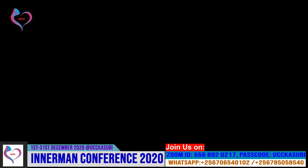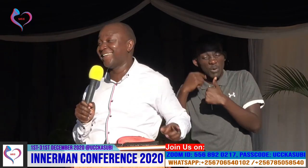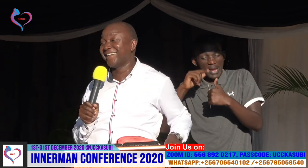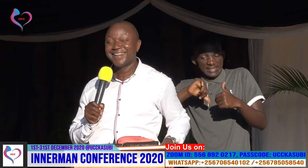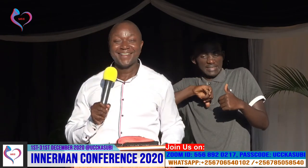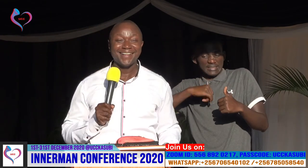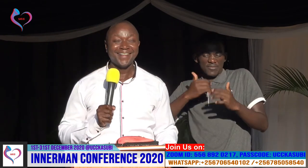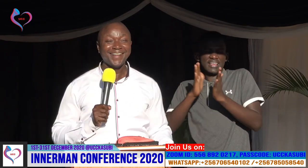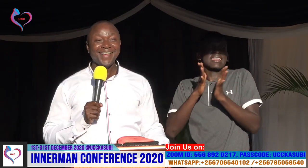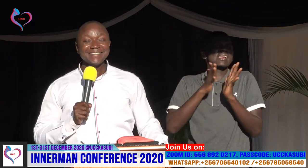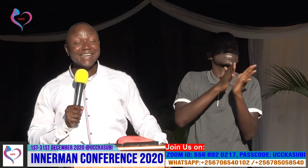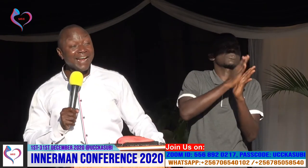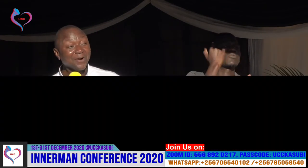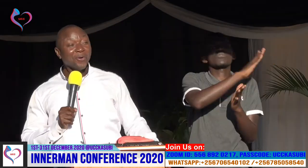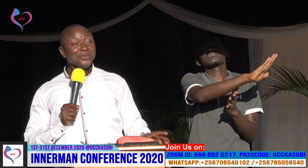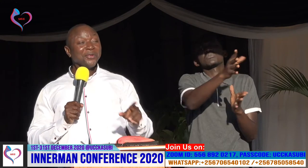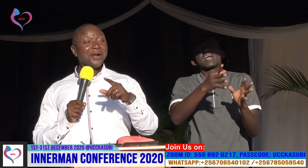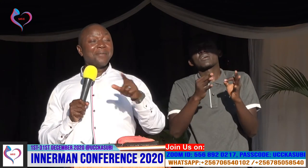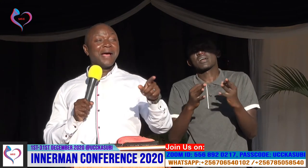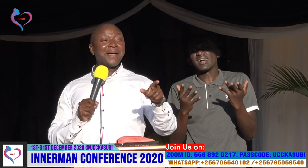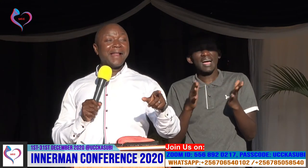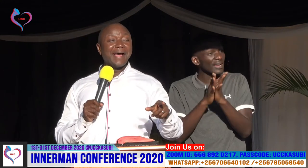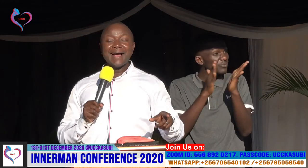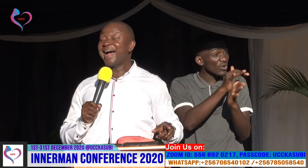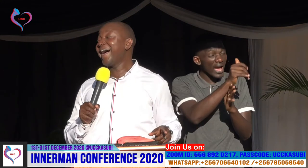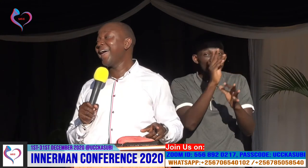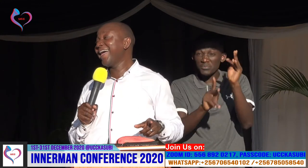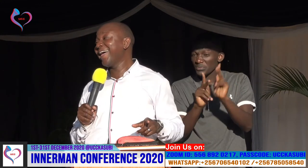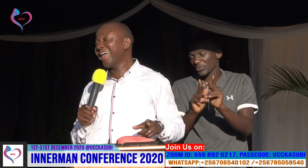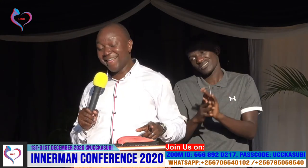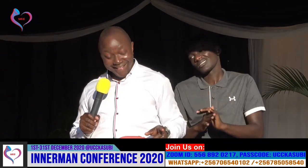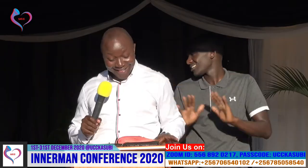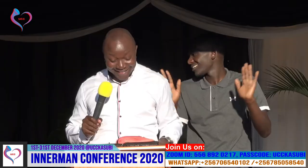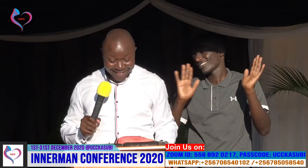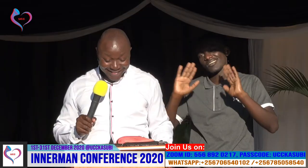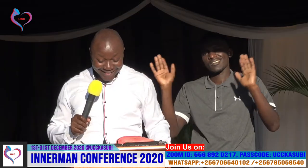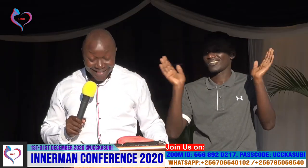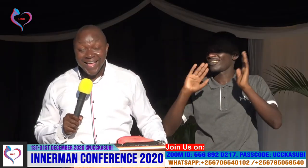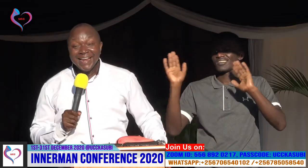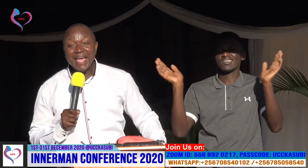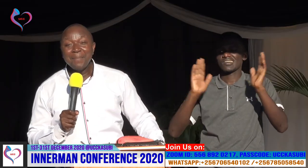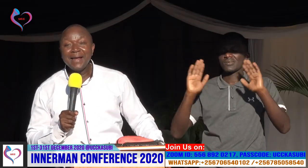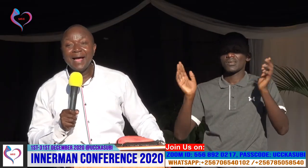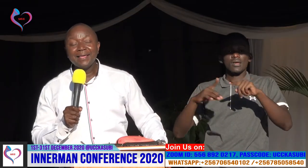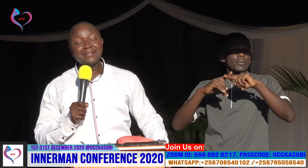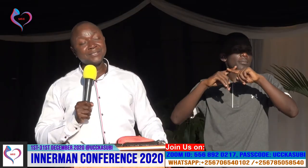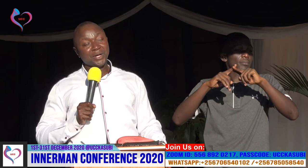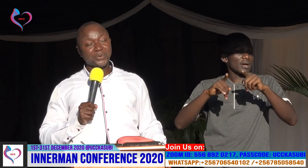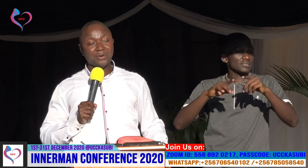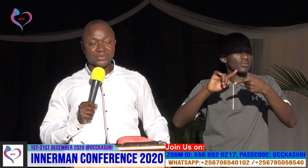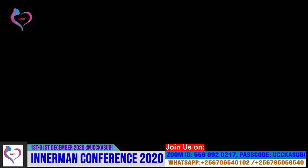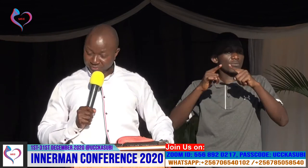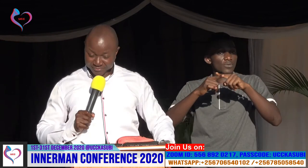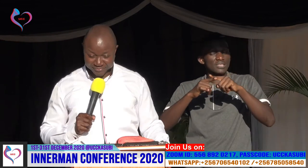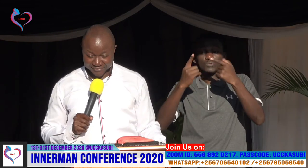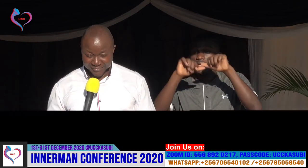I'm trying to make right my own thing. And I start explaining things of the others. Naeba nange, this is what